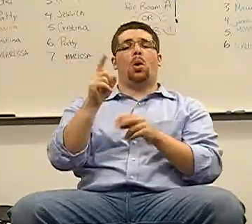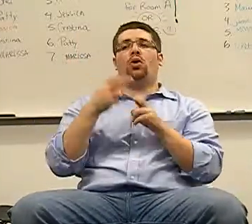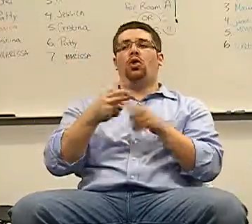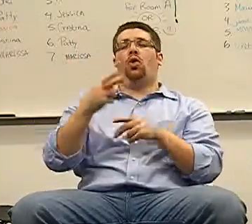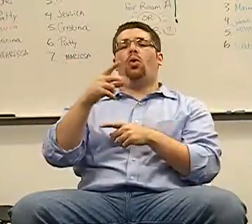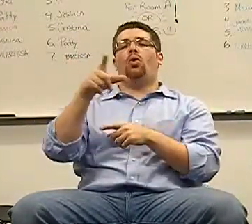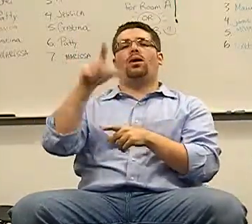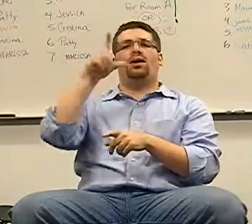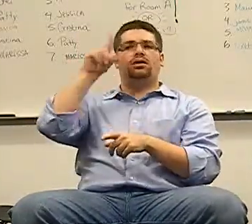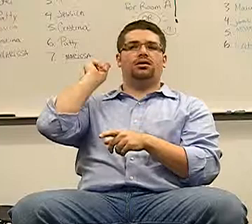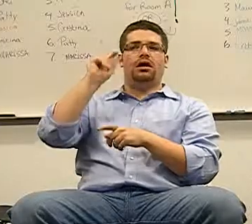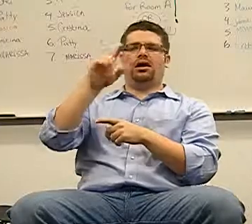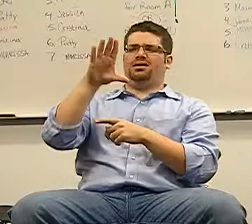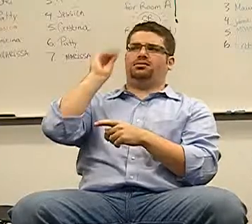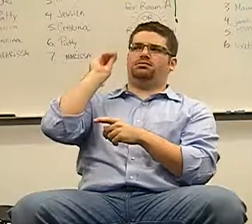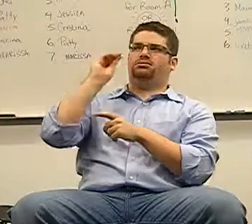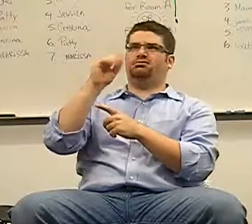for a few weeks.